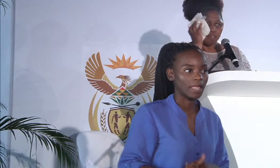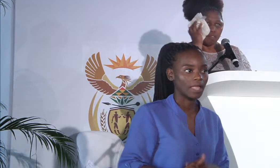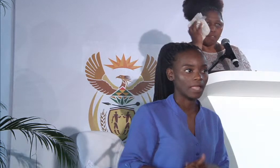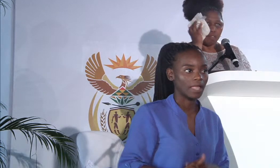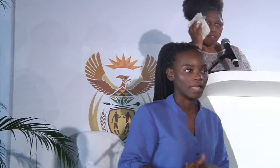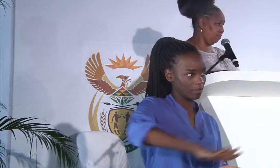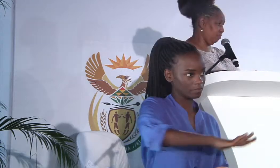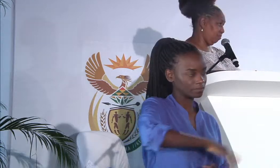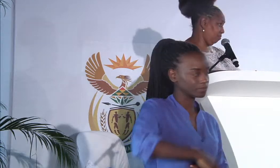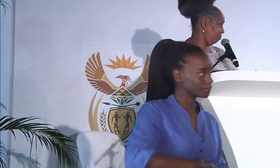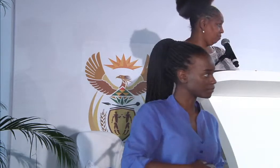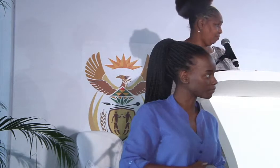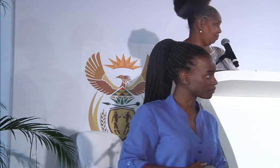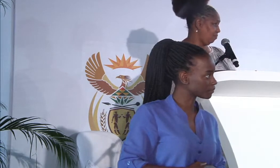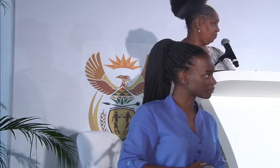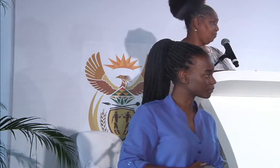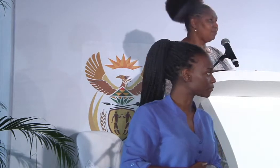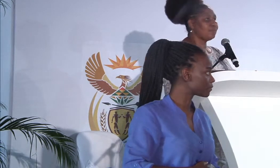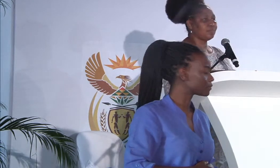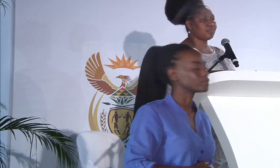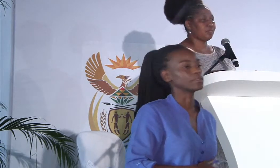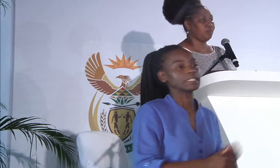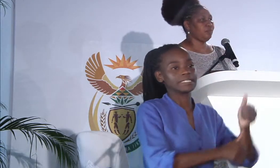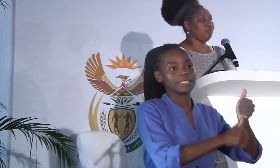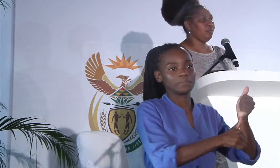Deputy Mayor,